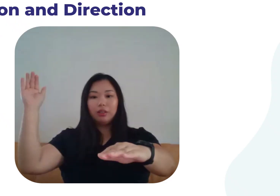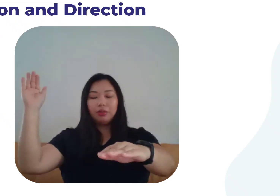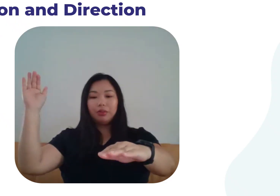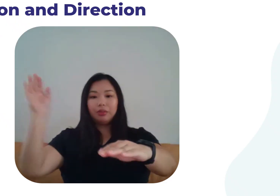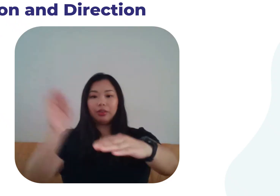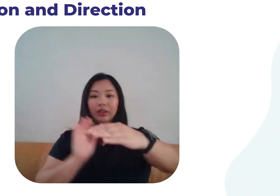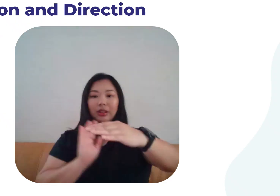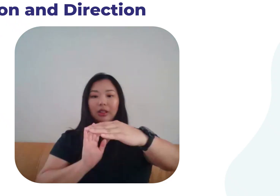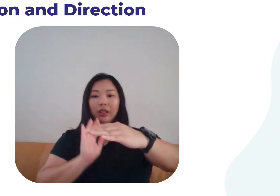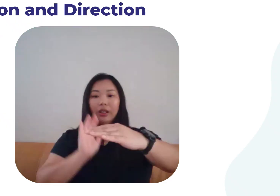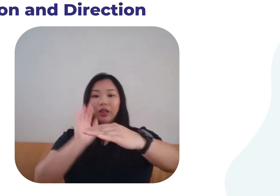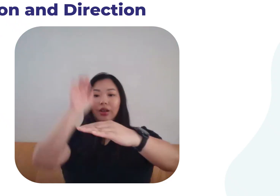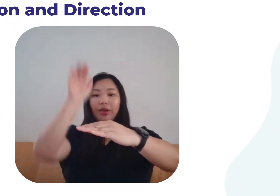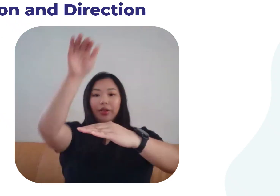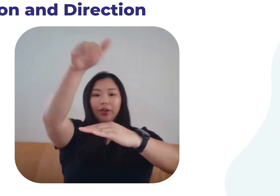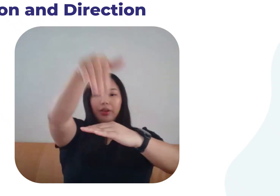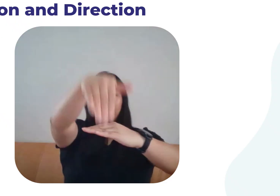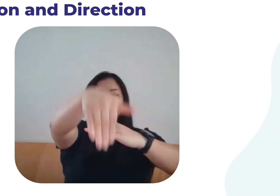off,